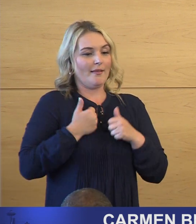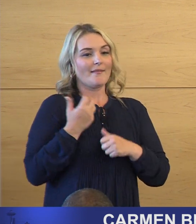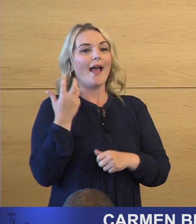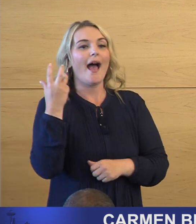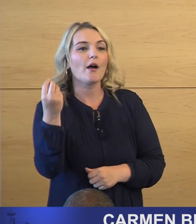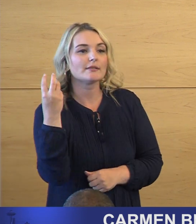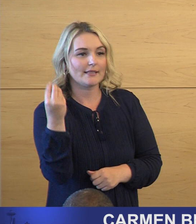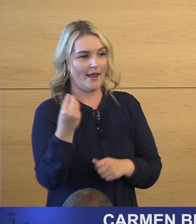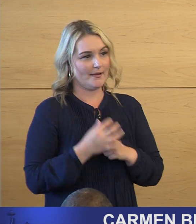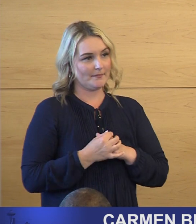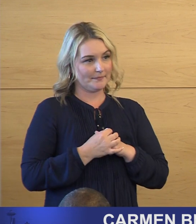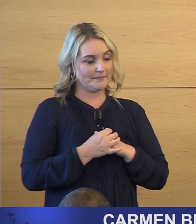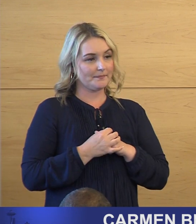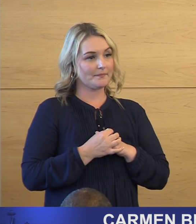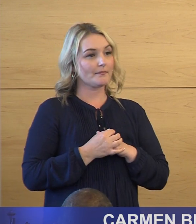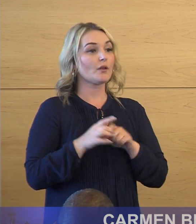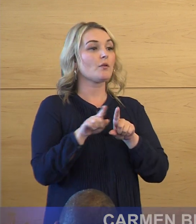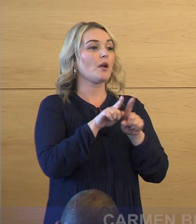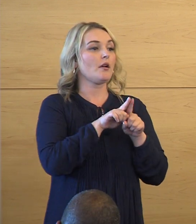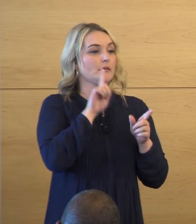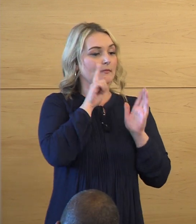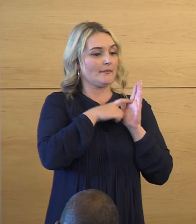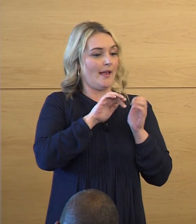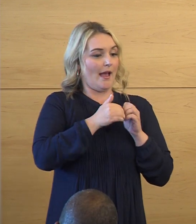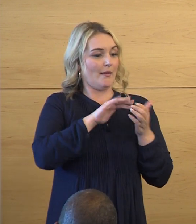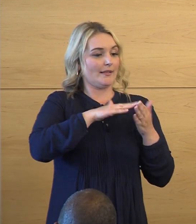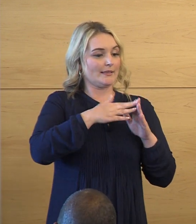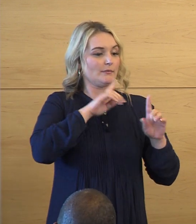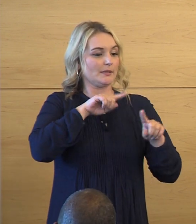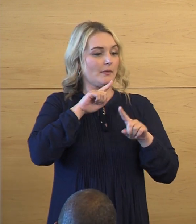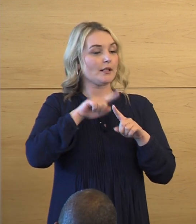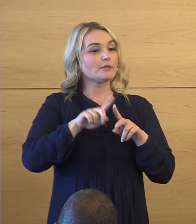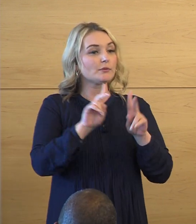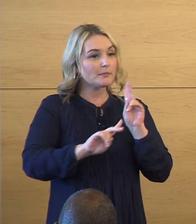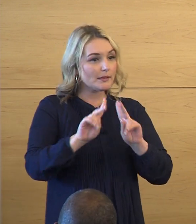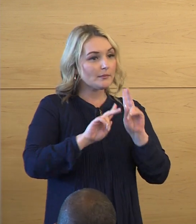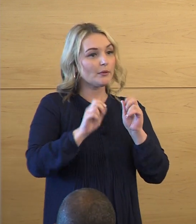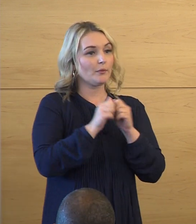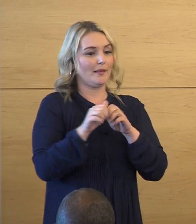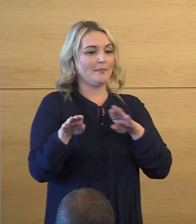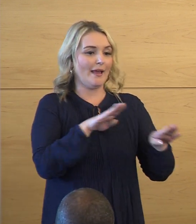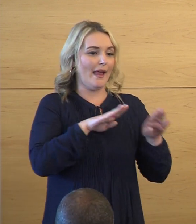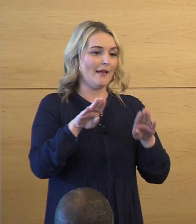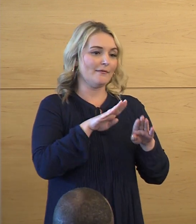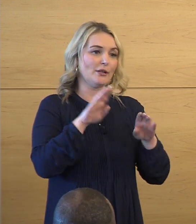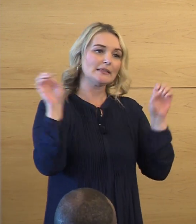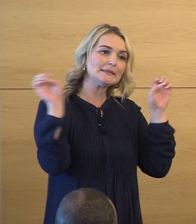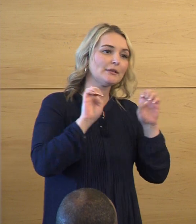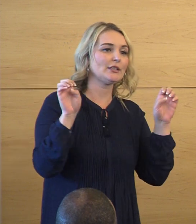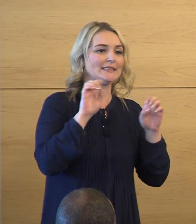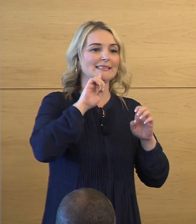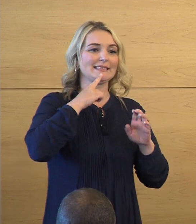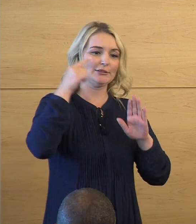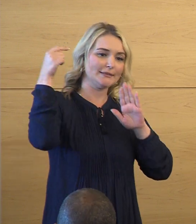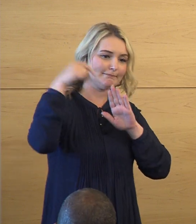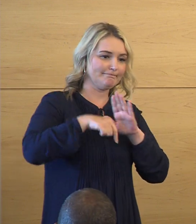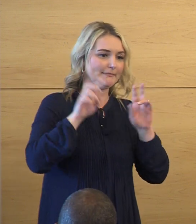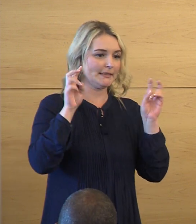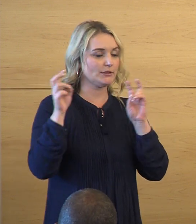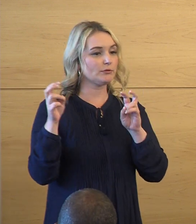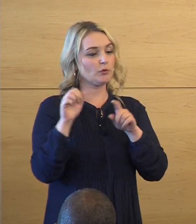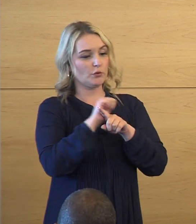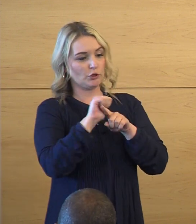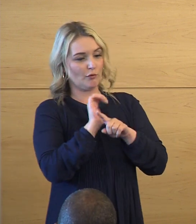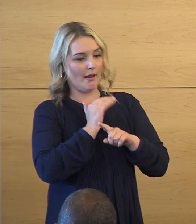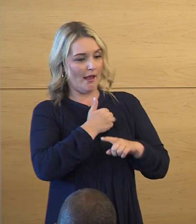outside. We also see it in how the city is responding to individuals in behavioral crisis. We have trained our officers, we brought in mental